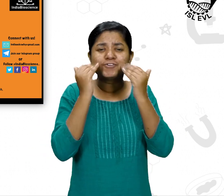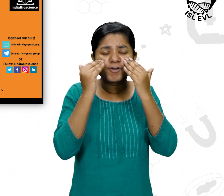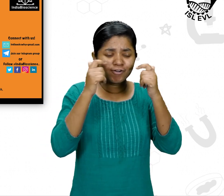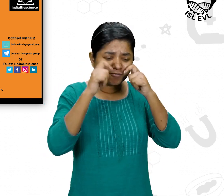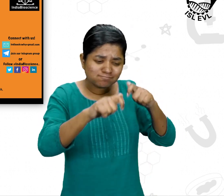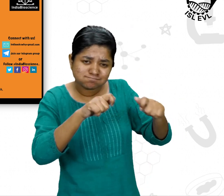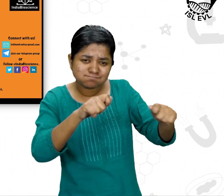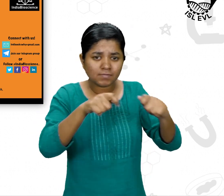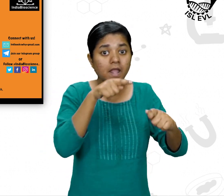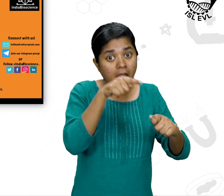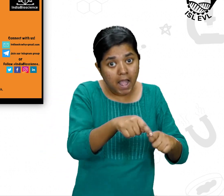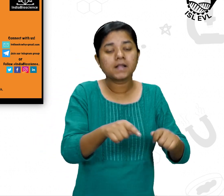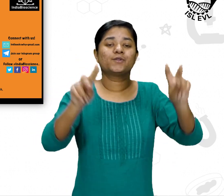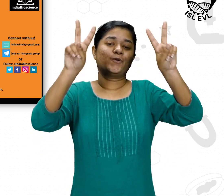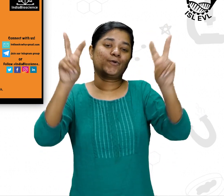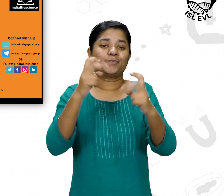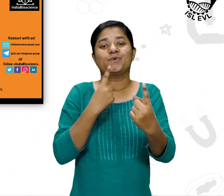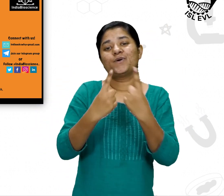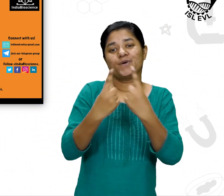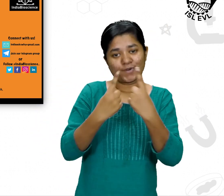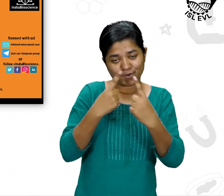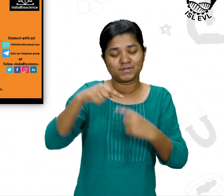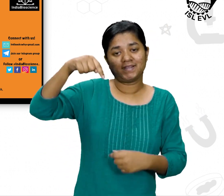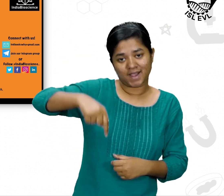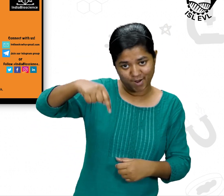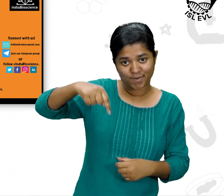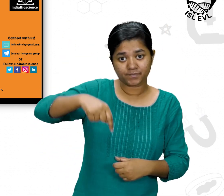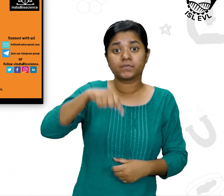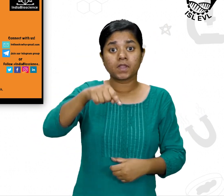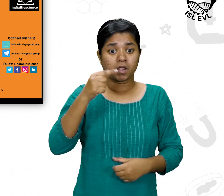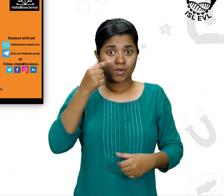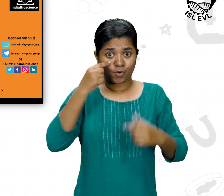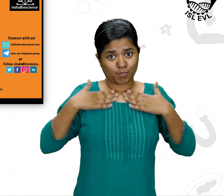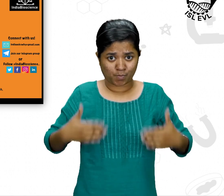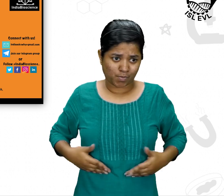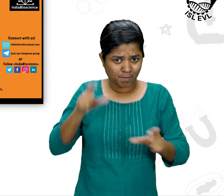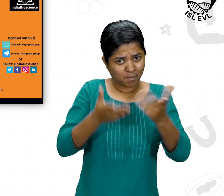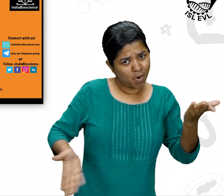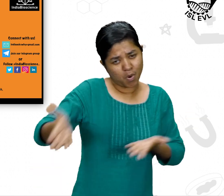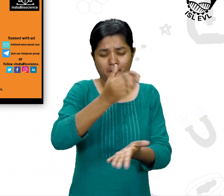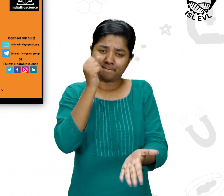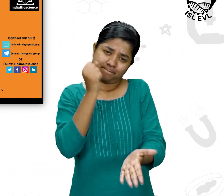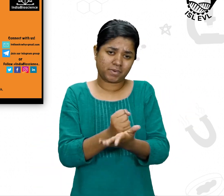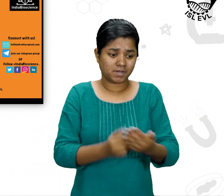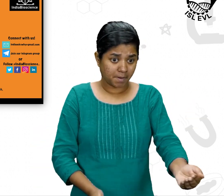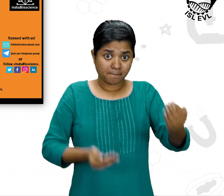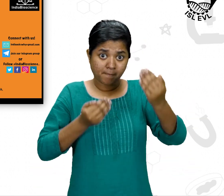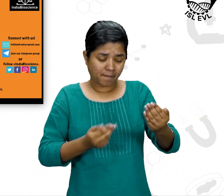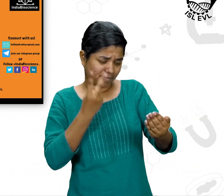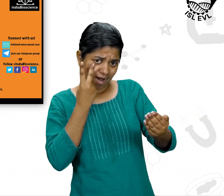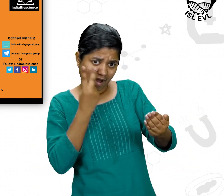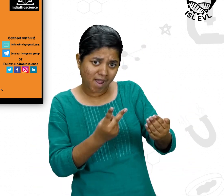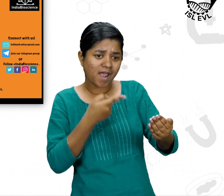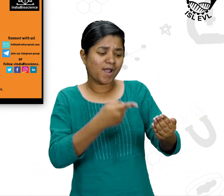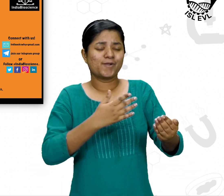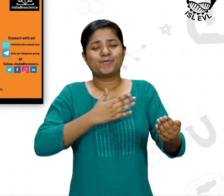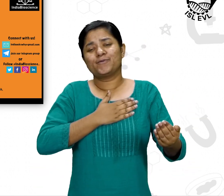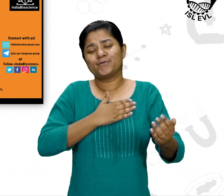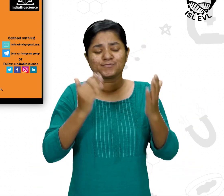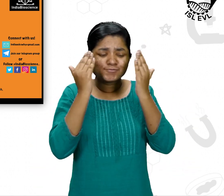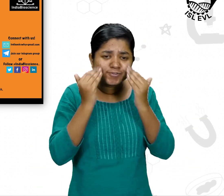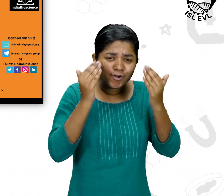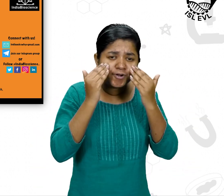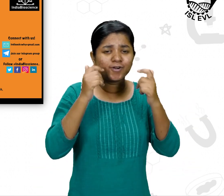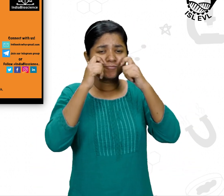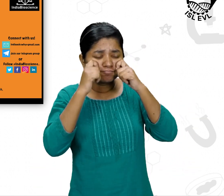as humans find babies cute. And in the Ask a Scientist segment, Utsuka and Jigyasa get to ask their questions